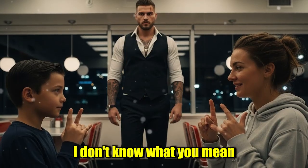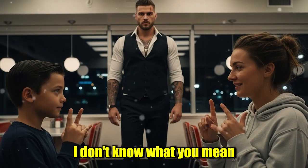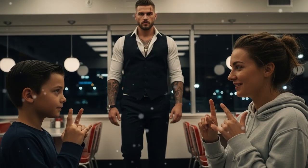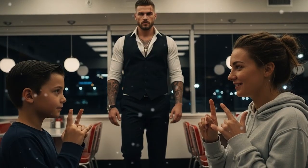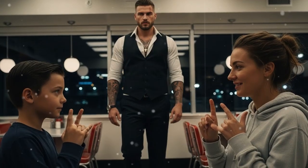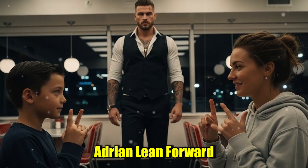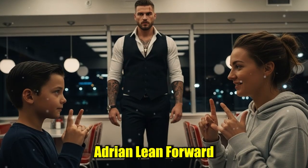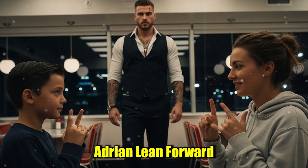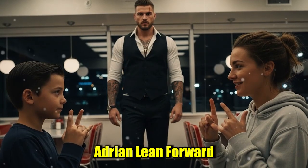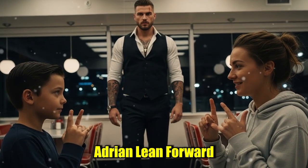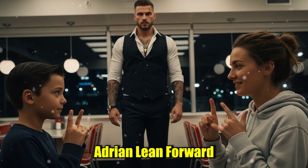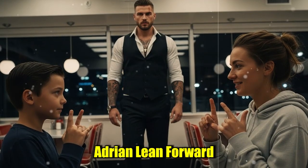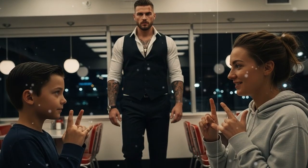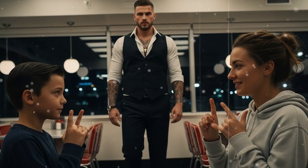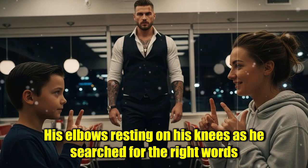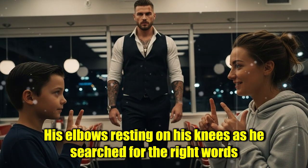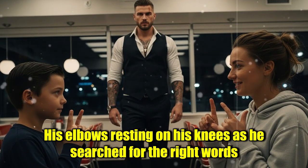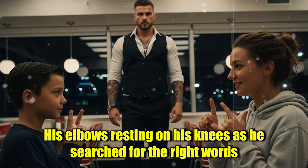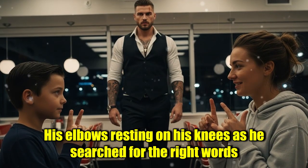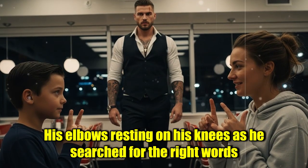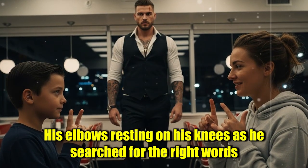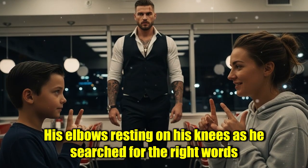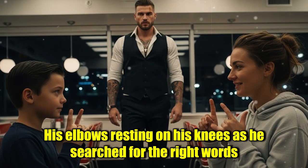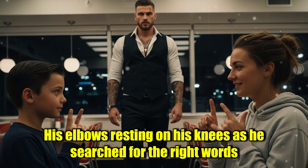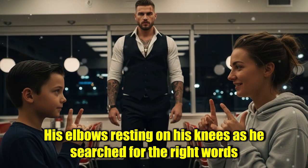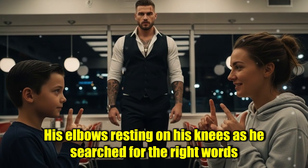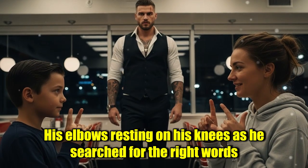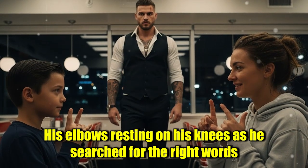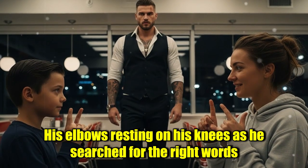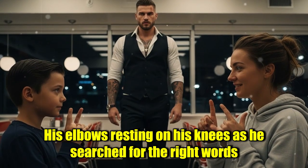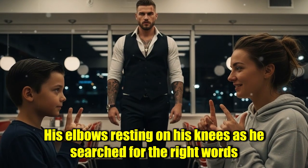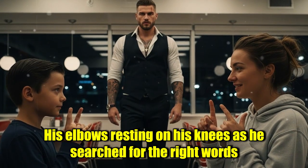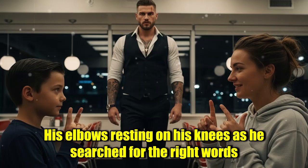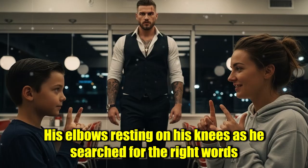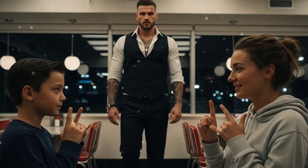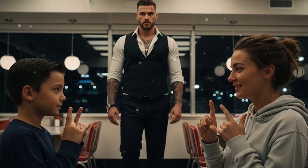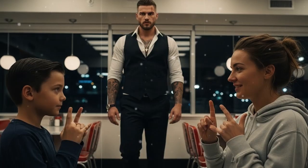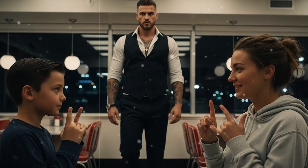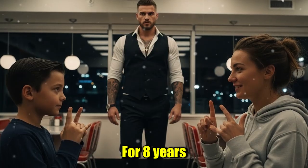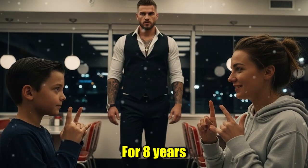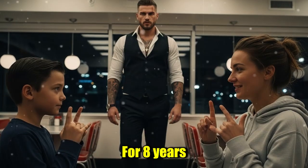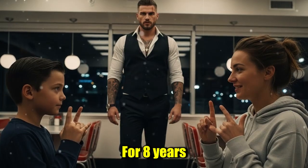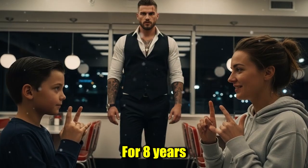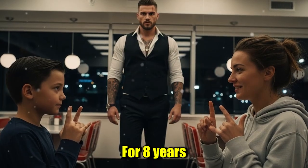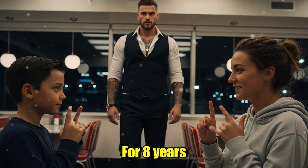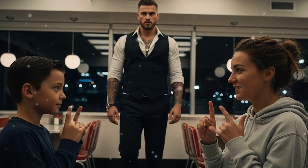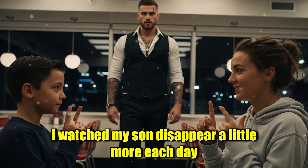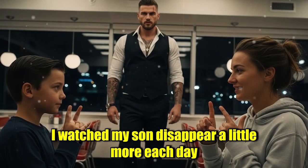mean. Adrian leaned forward, his elbows resting on his knees as he searched for the right words. For 8 years, I watched